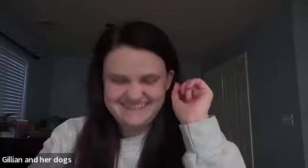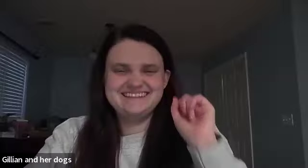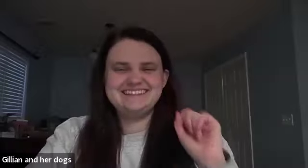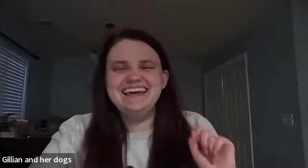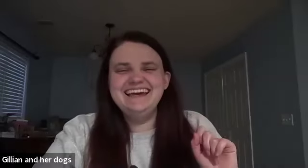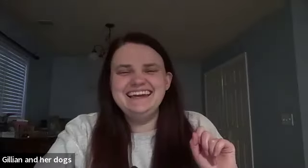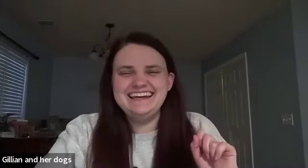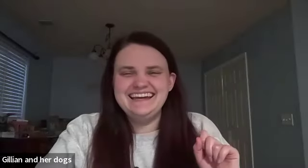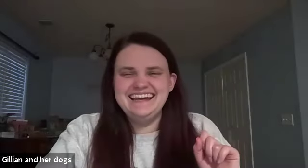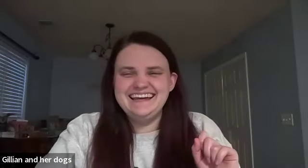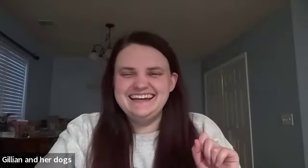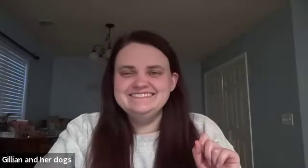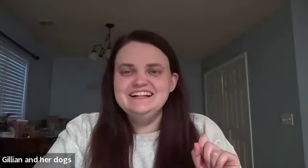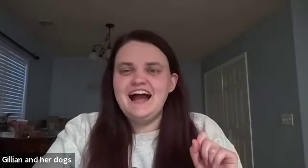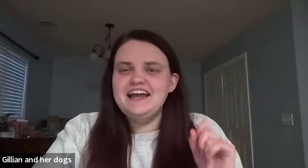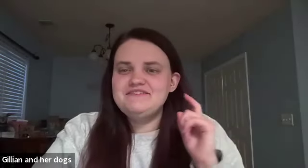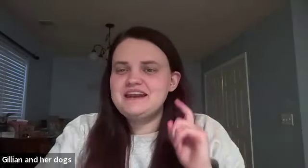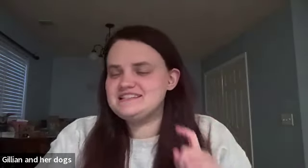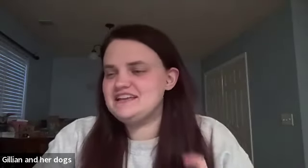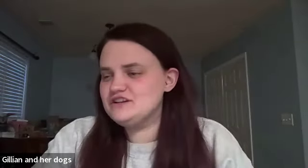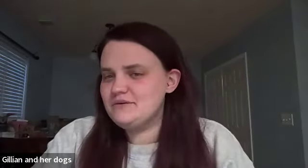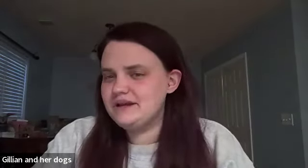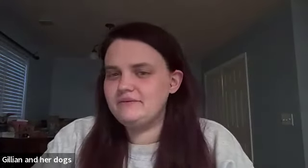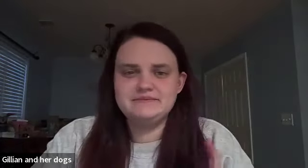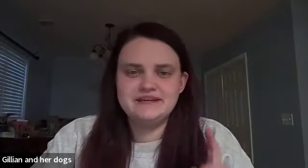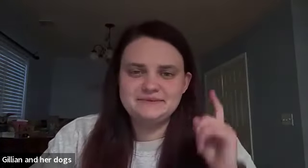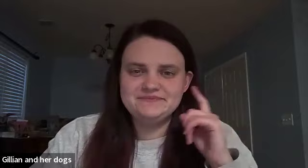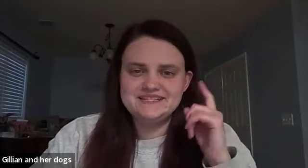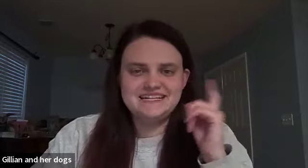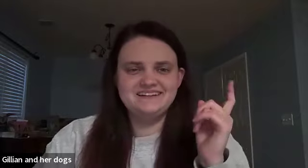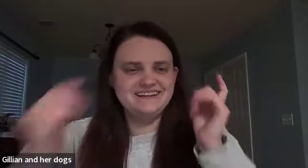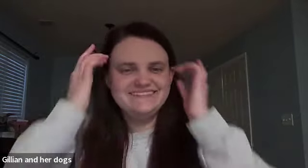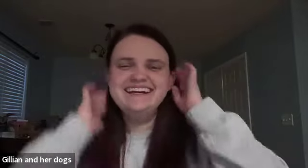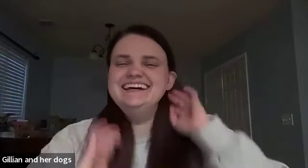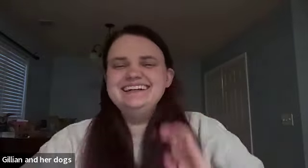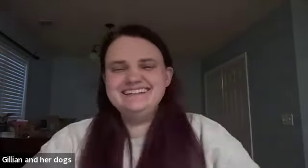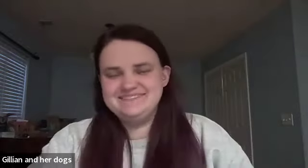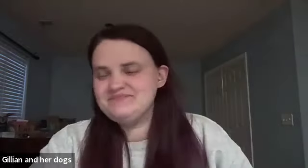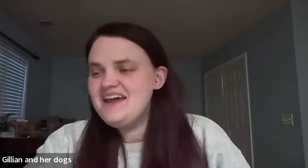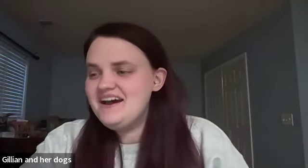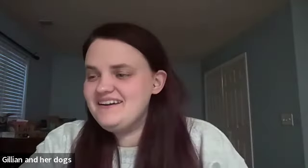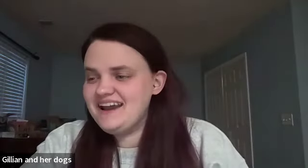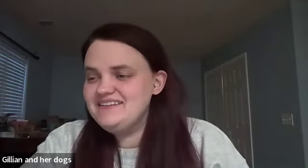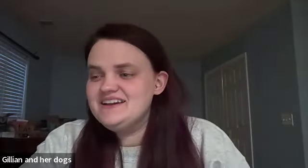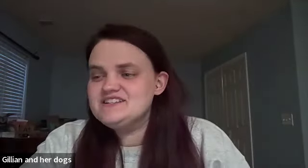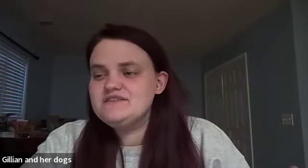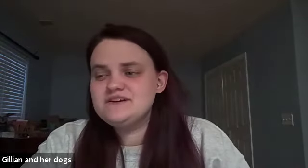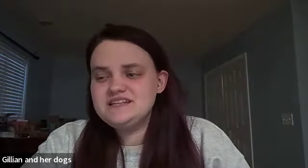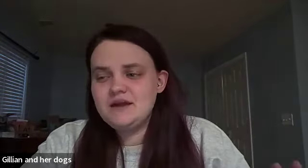There it is. Even as I looked, I went, wait a minute, didn't hear it. Okay, so the first thing I